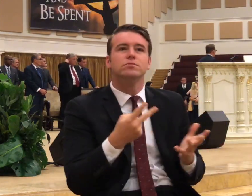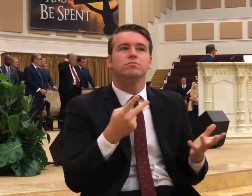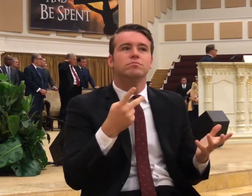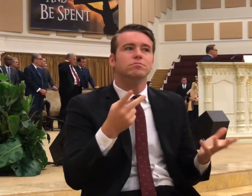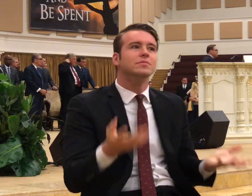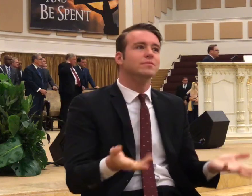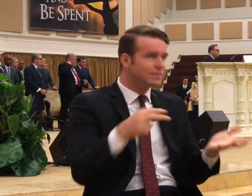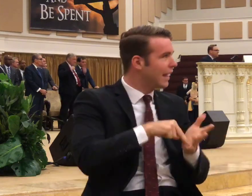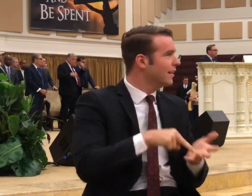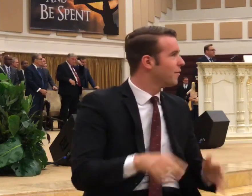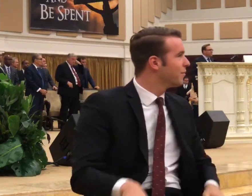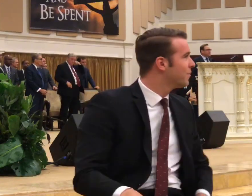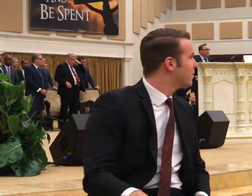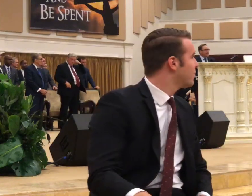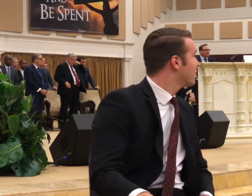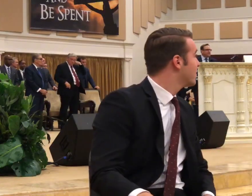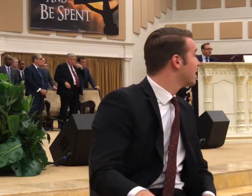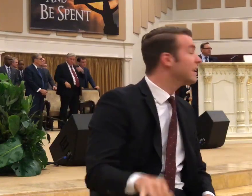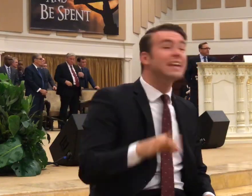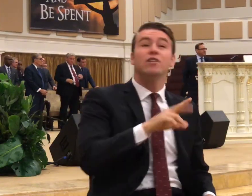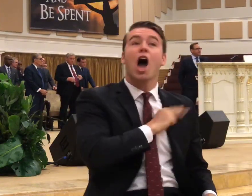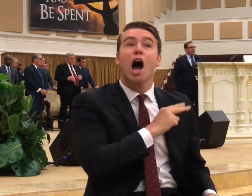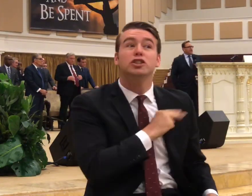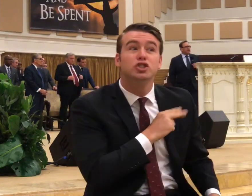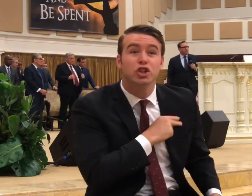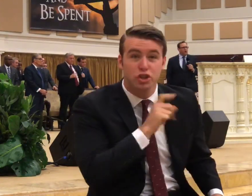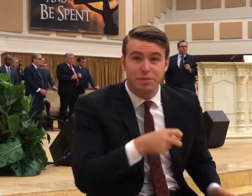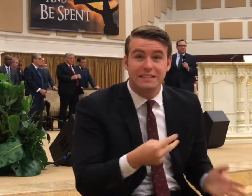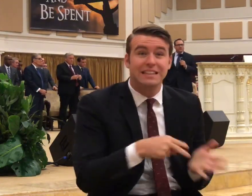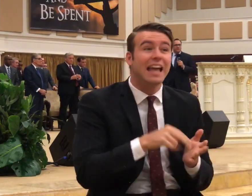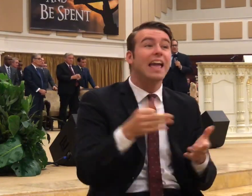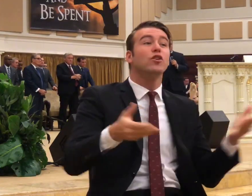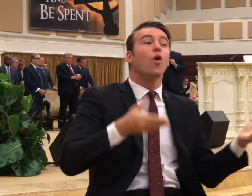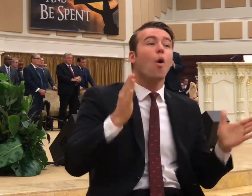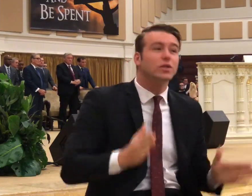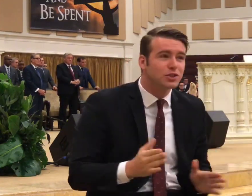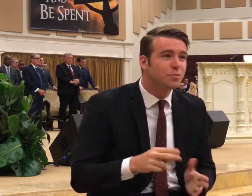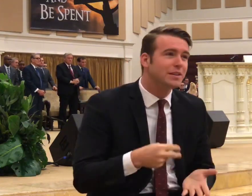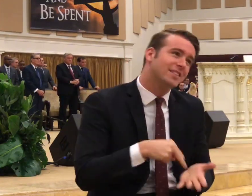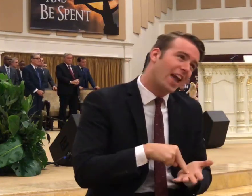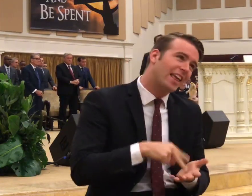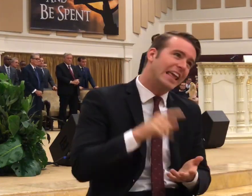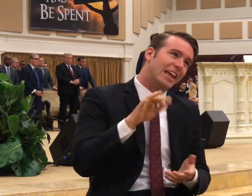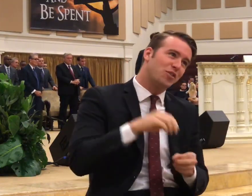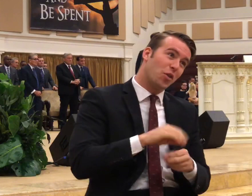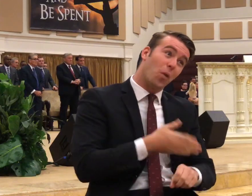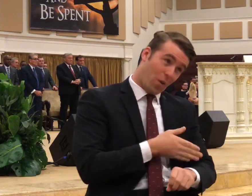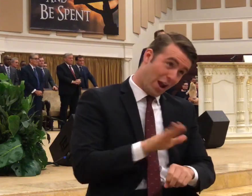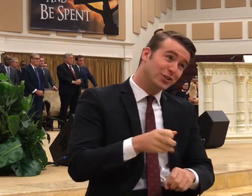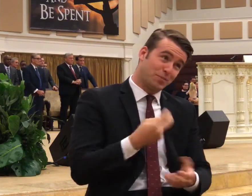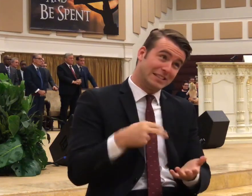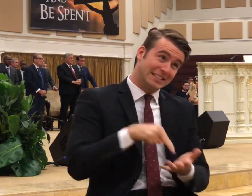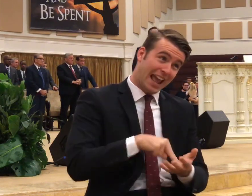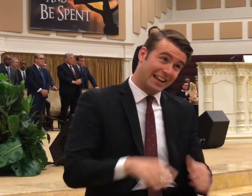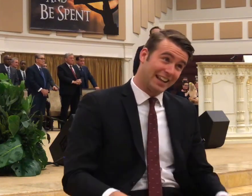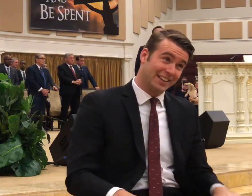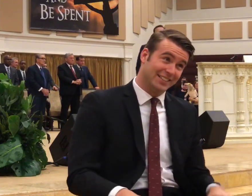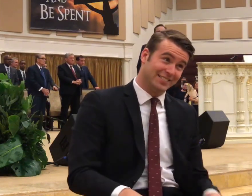title, okay? If you're an usher, you should be standing. If you're a hostess, you should be standing. If you're in the choir, you should be